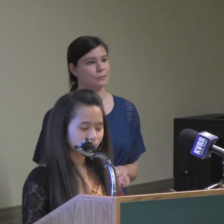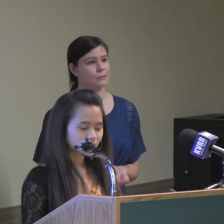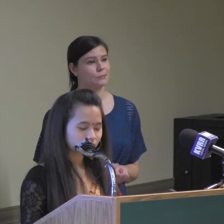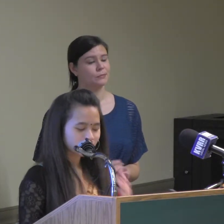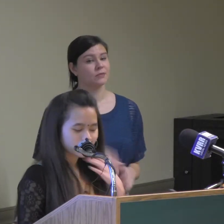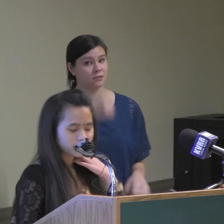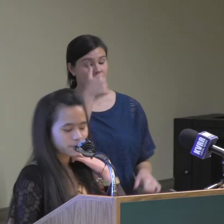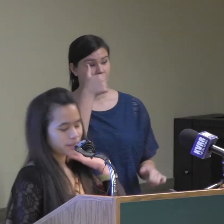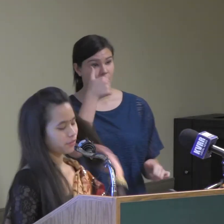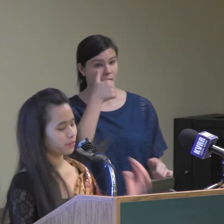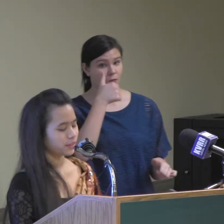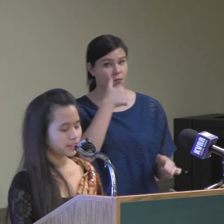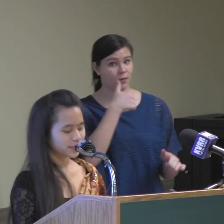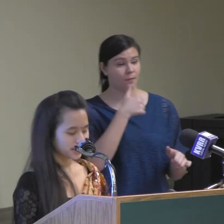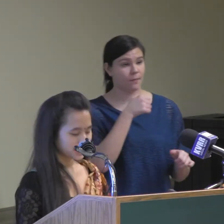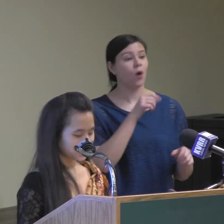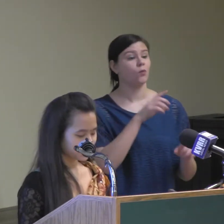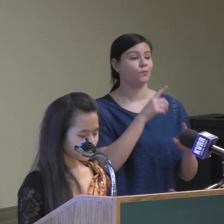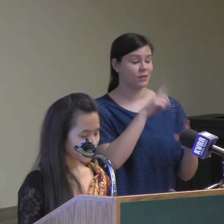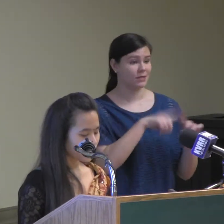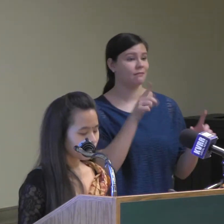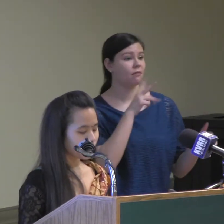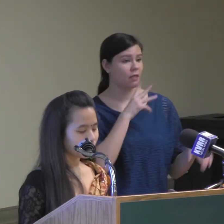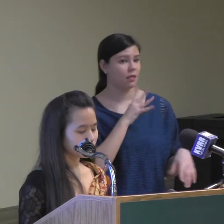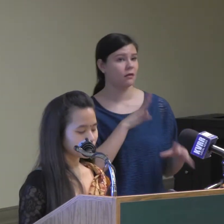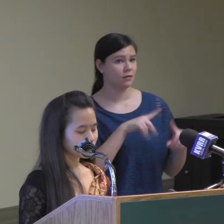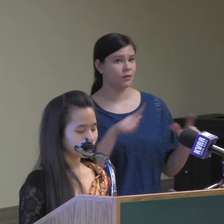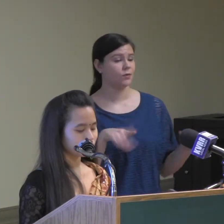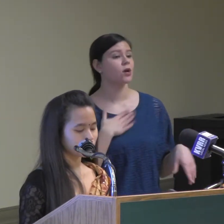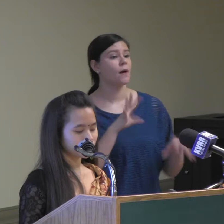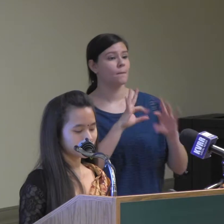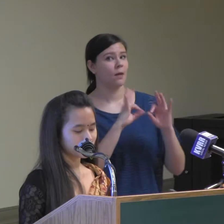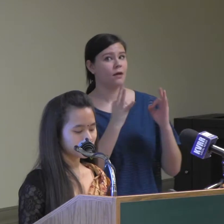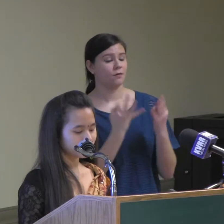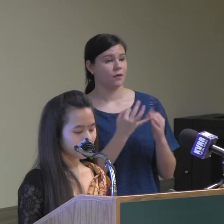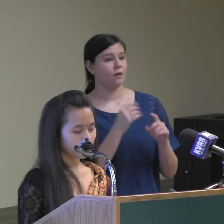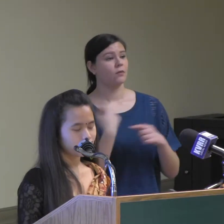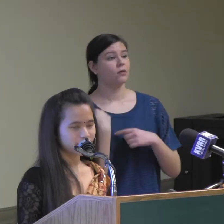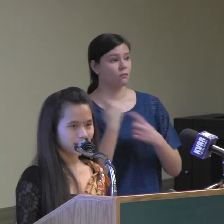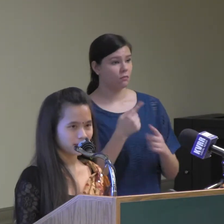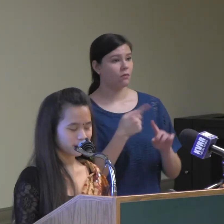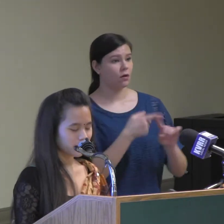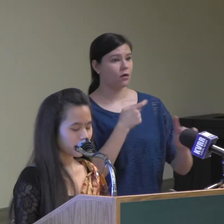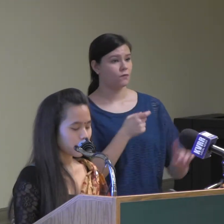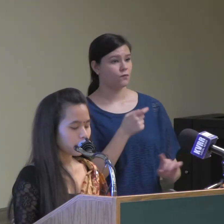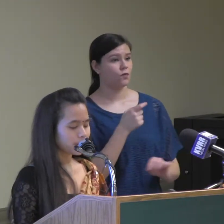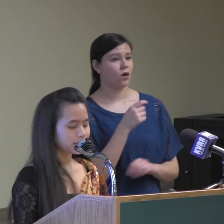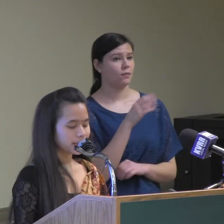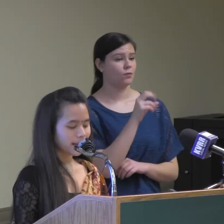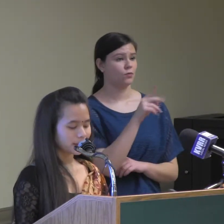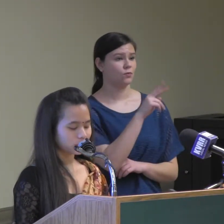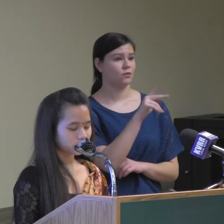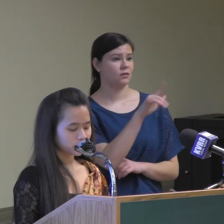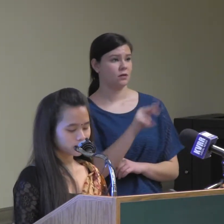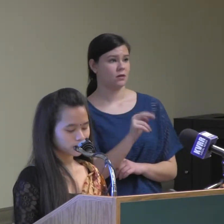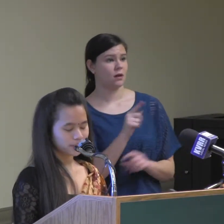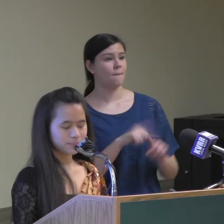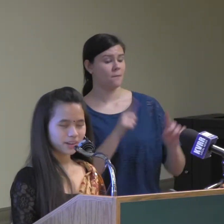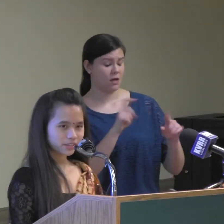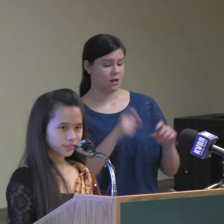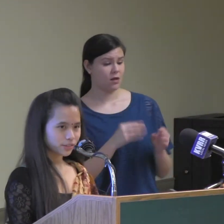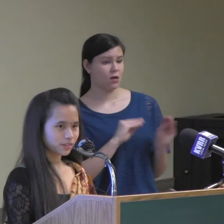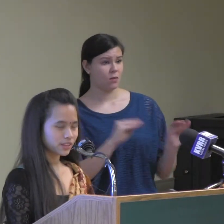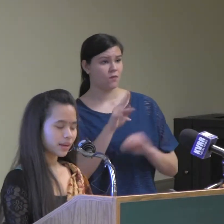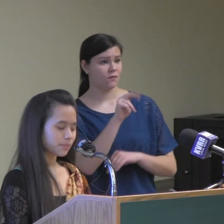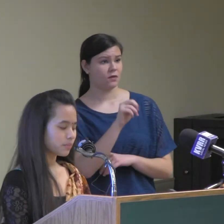The memory will remain for eternity. My family is originally from Bhutan, but they had to move to a